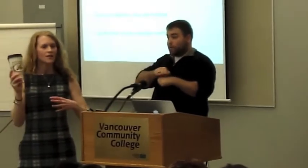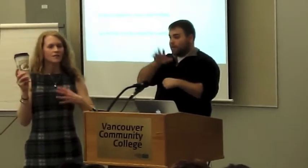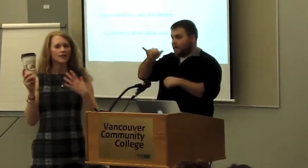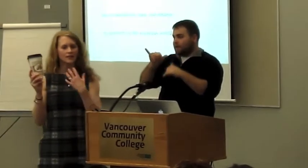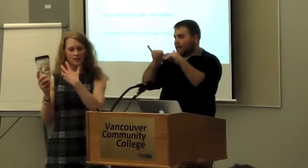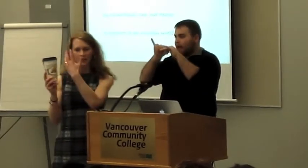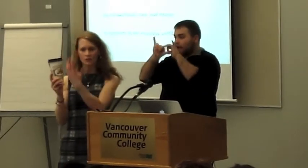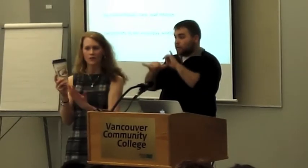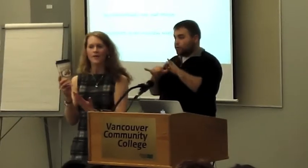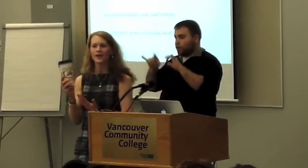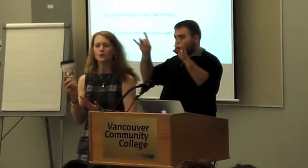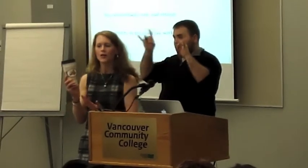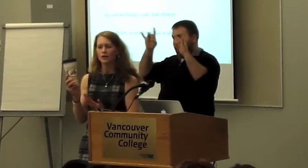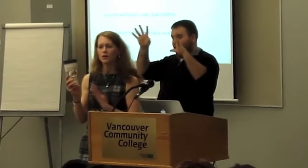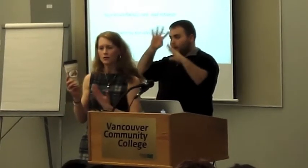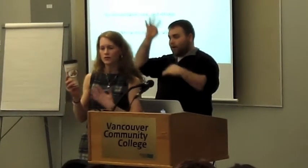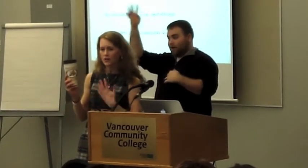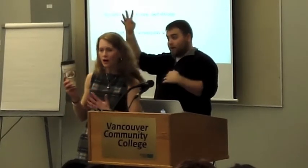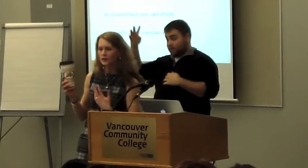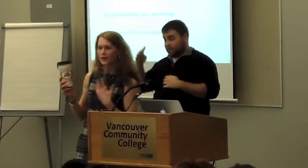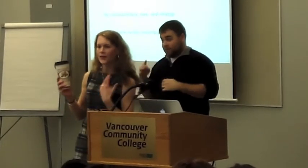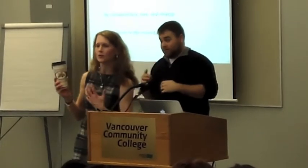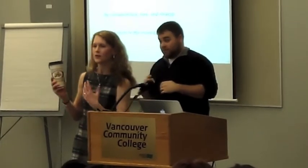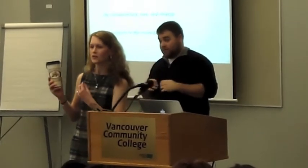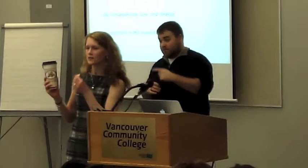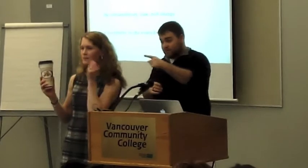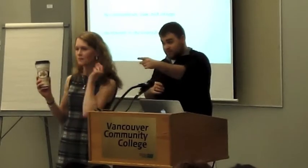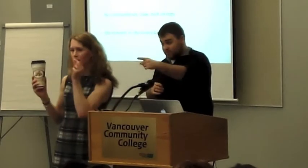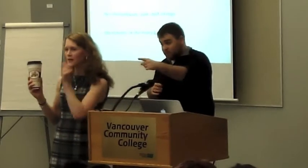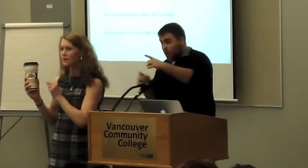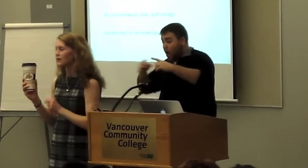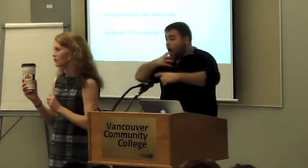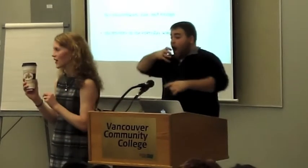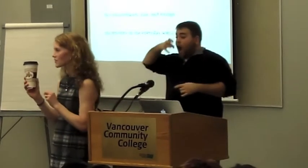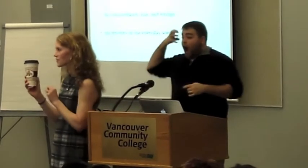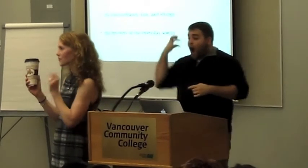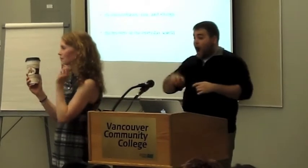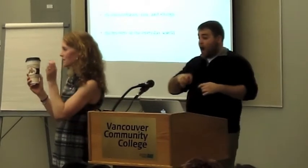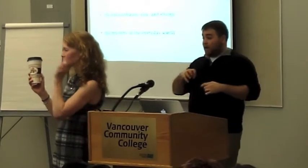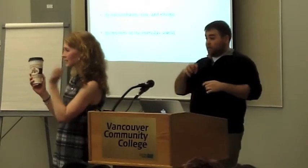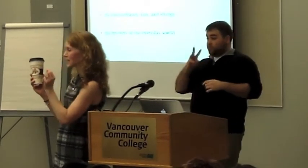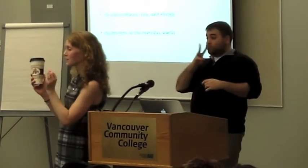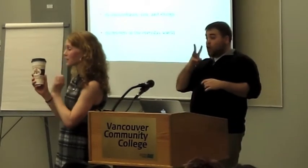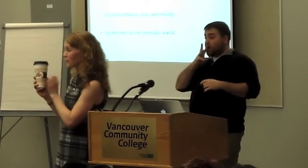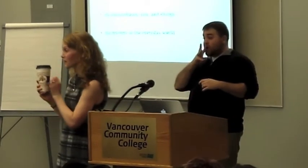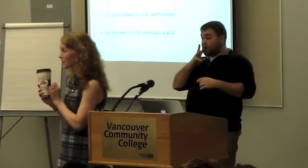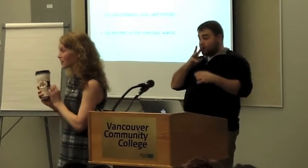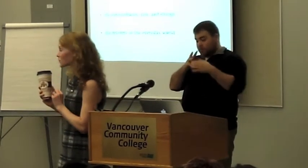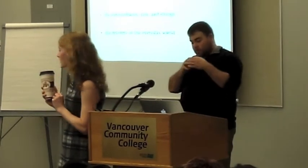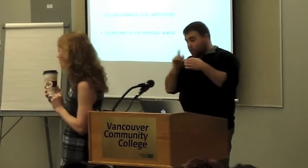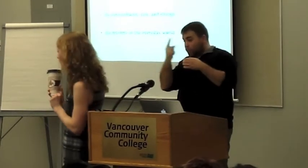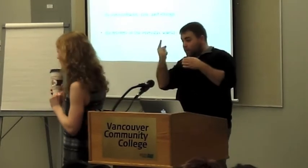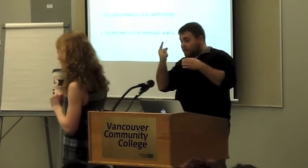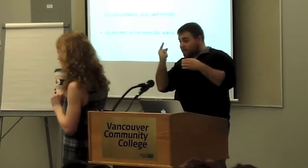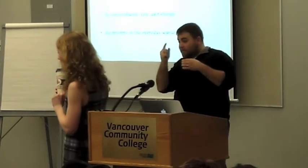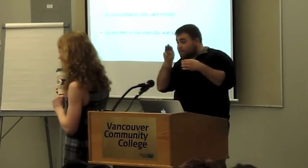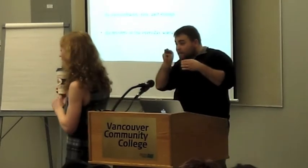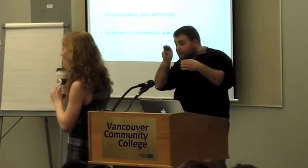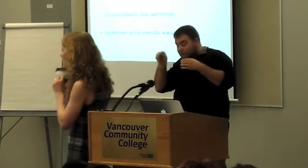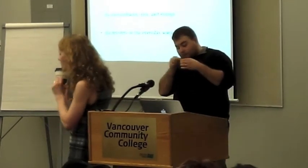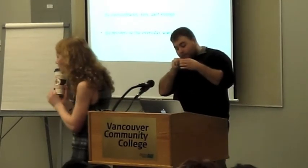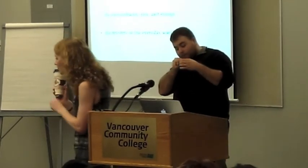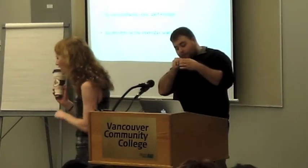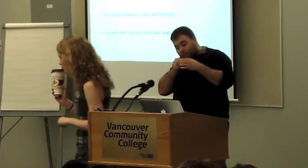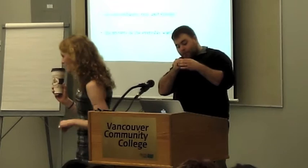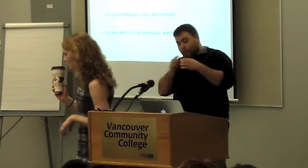physics. The fact that we can hold scalding liquid, just millimeters, fractions of a centimeter from our fingers without being burned,